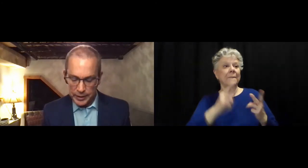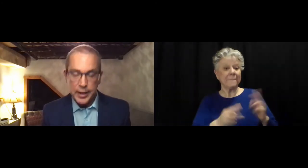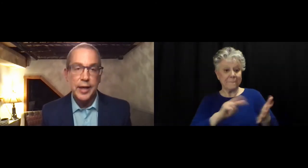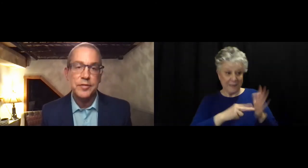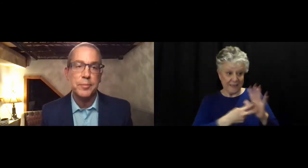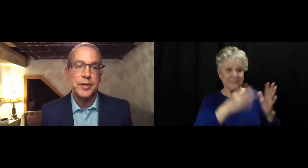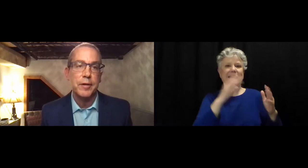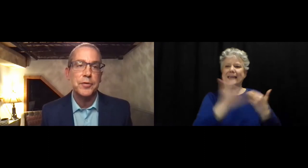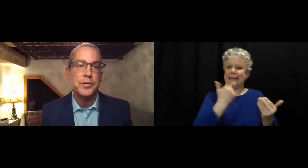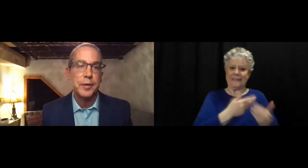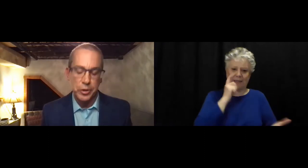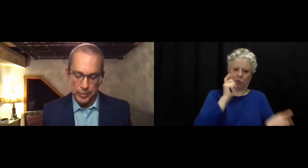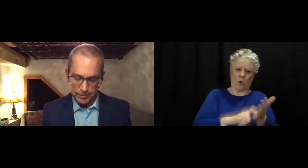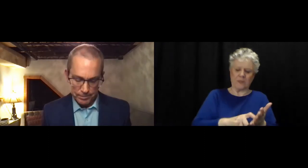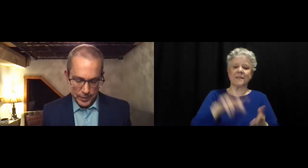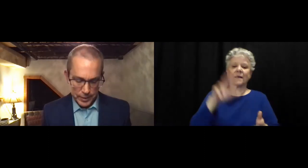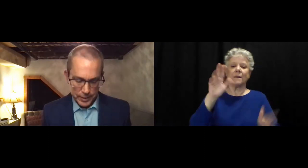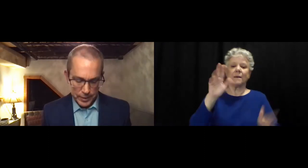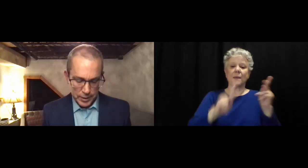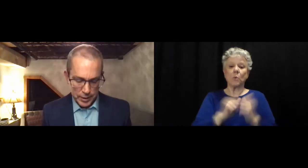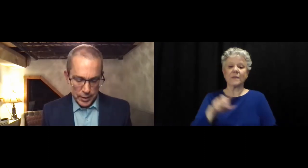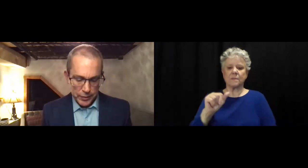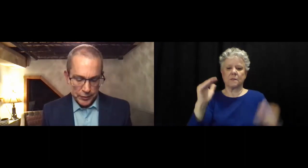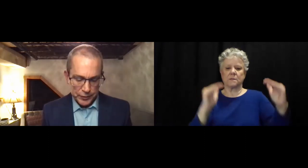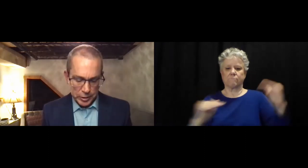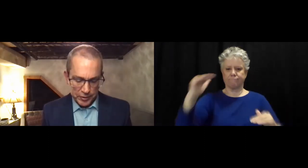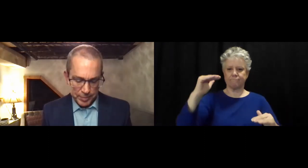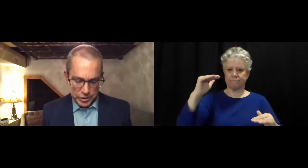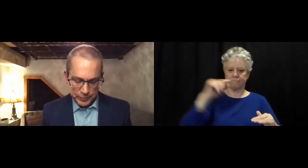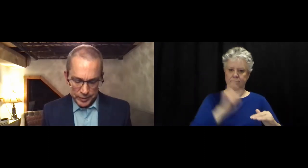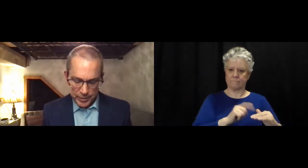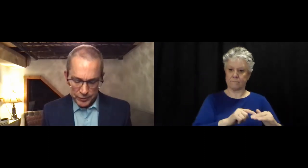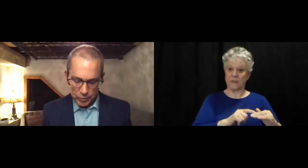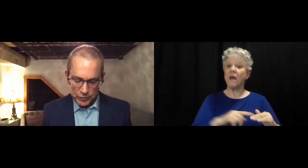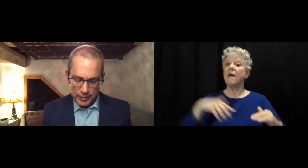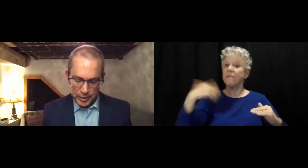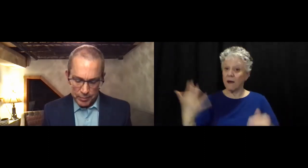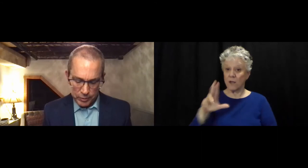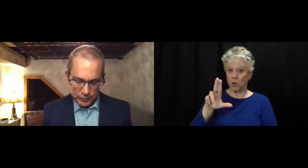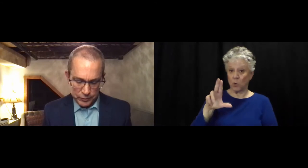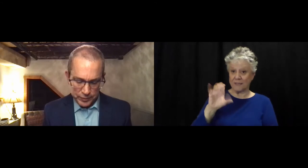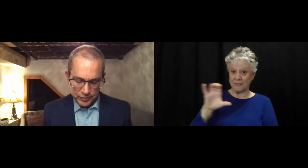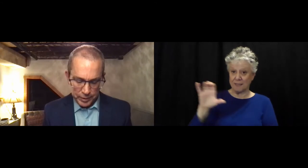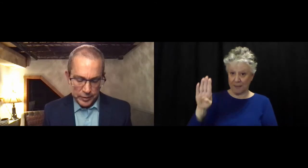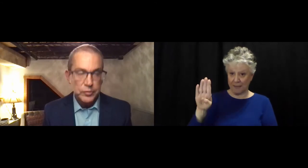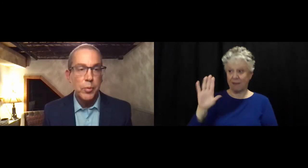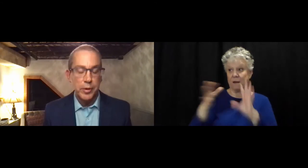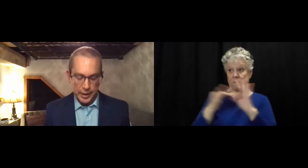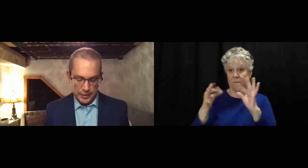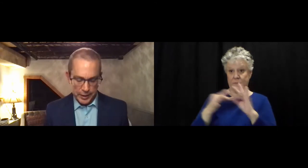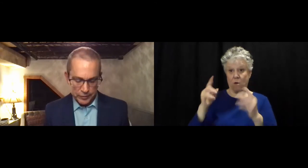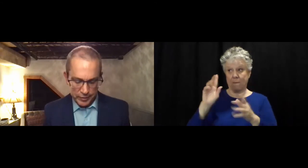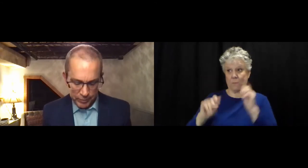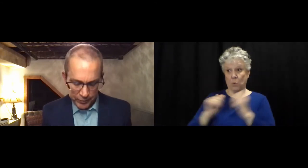disability as themselves subhuman. Thus, the U.S. bishops in their pastoral statement on persons with disabilities quoted